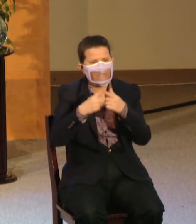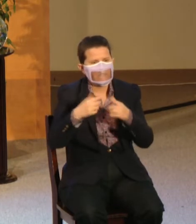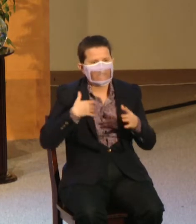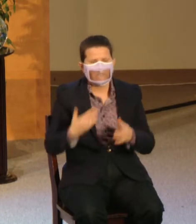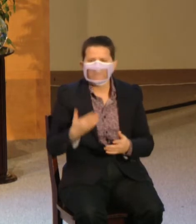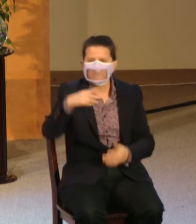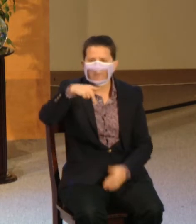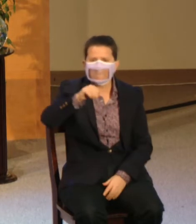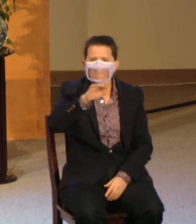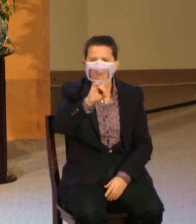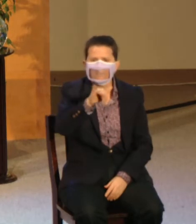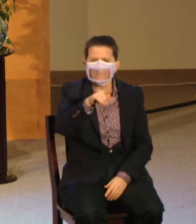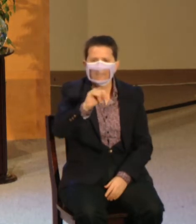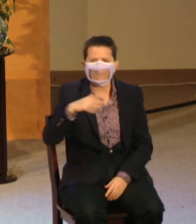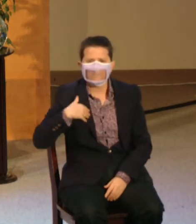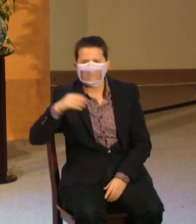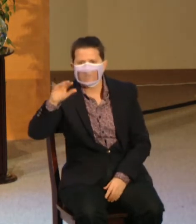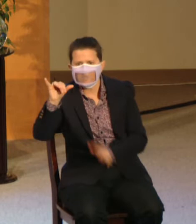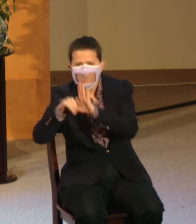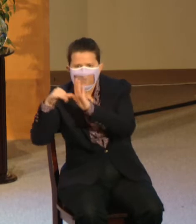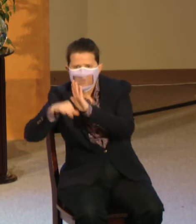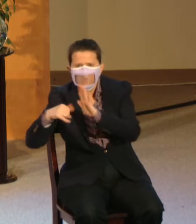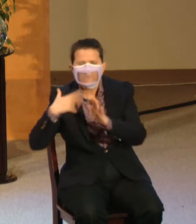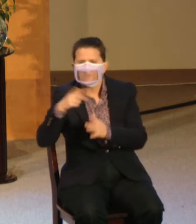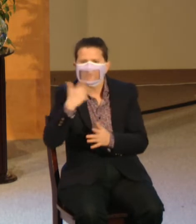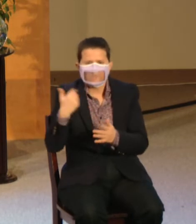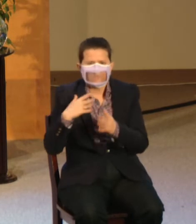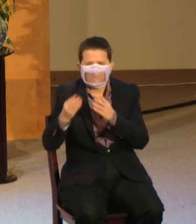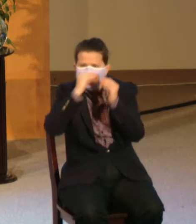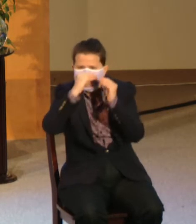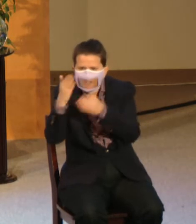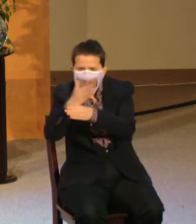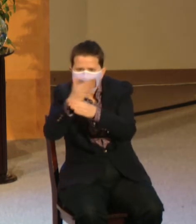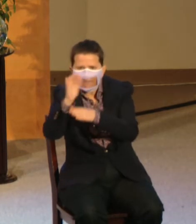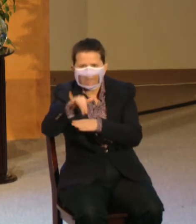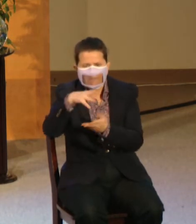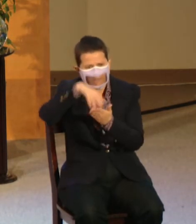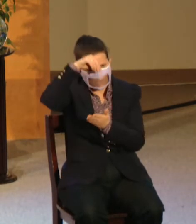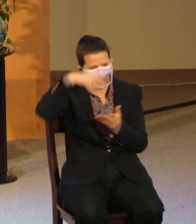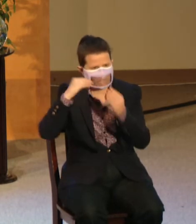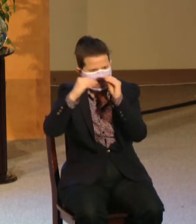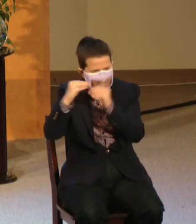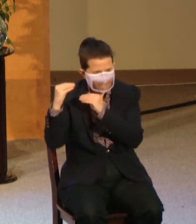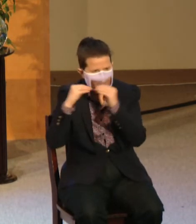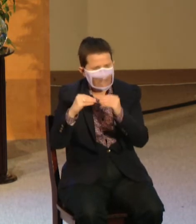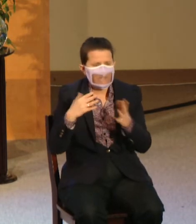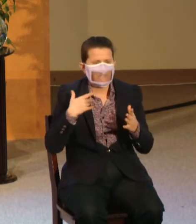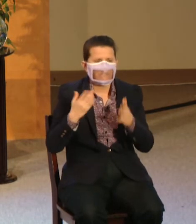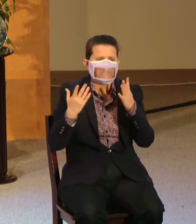YouTube channel to share the things that she had been learning. And she began building a business that would feed her